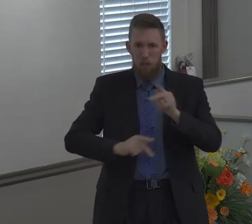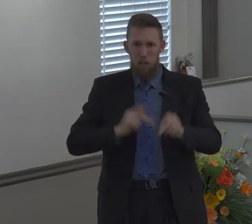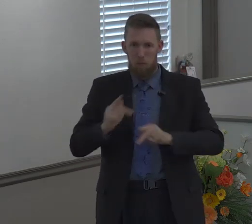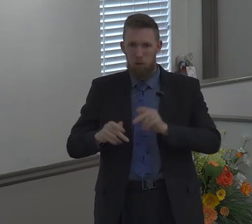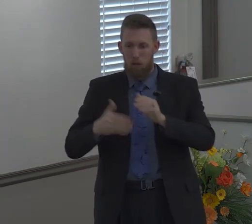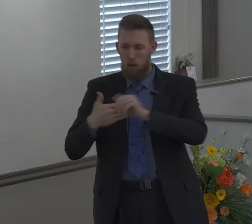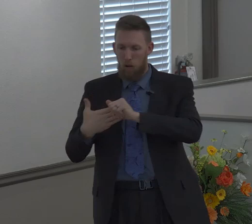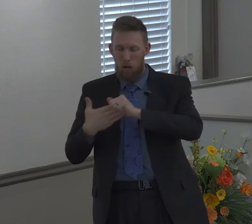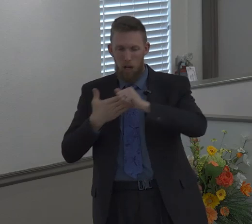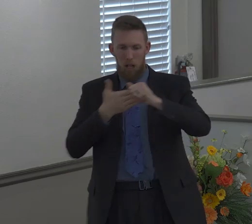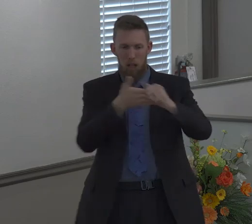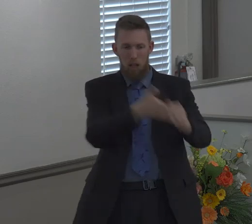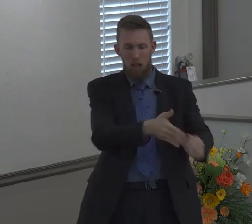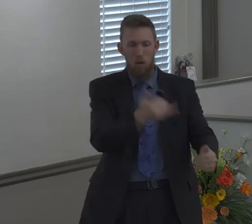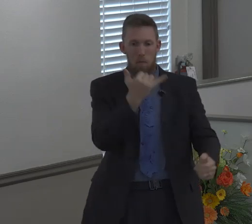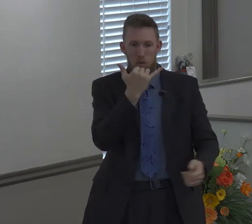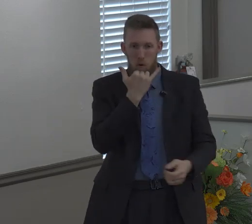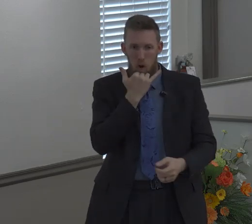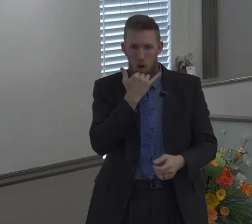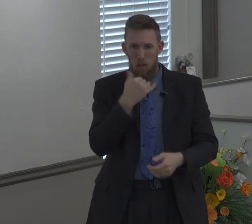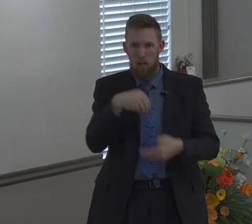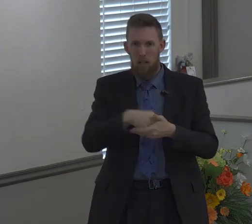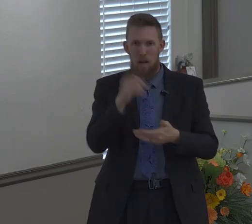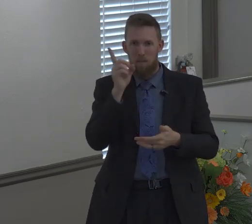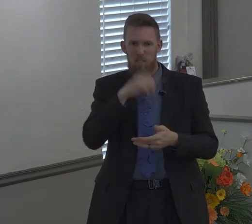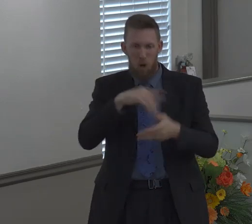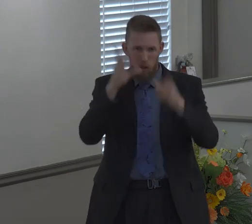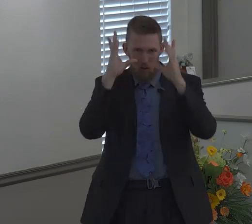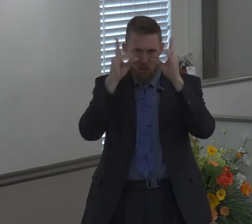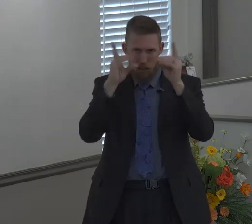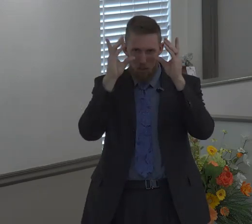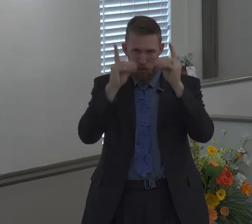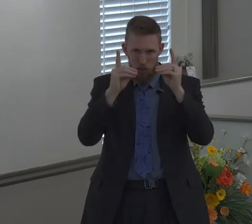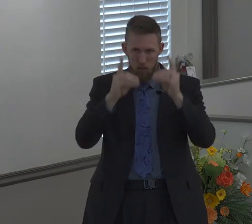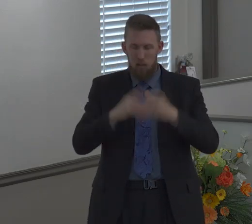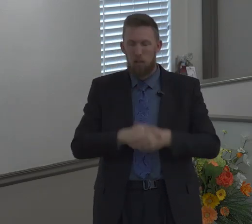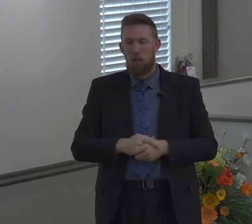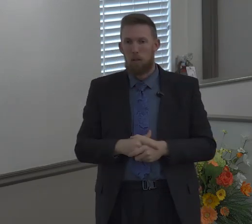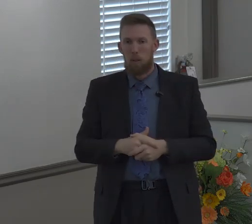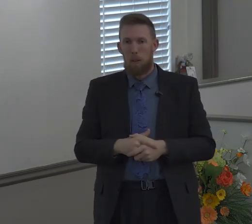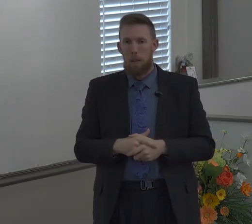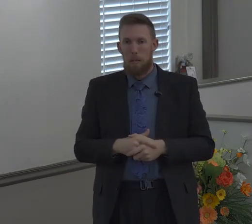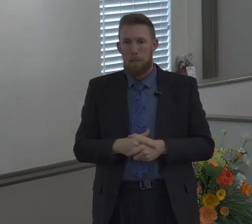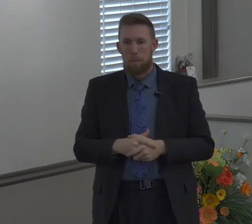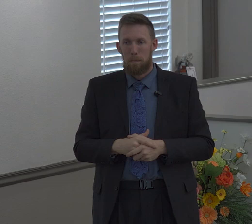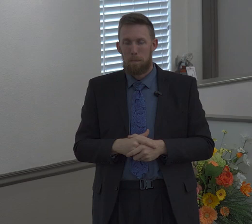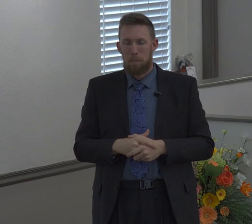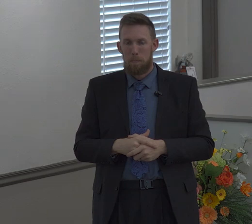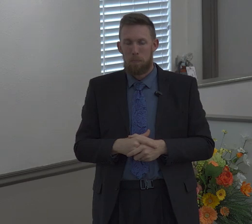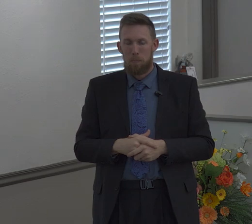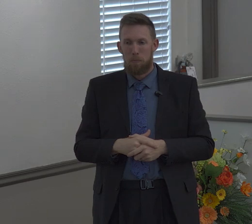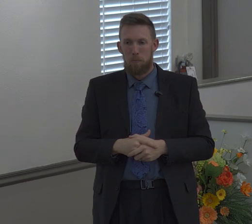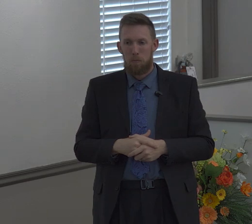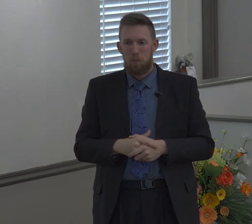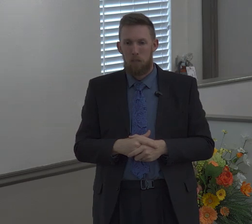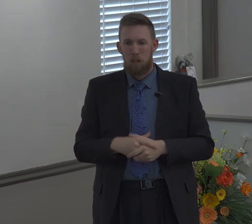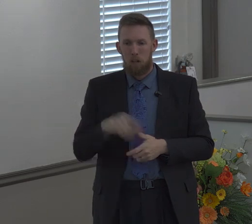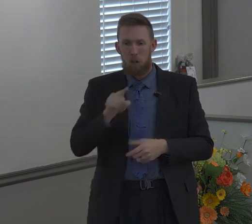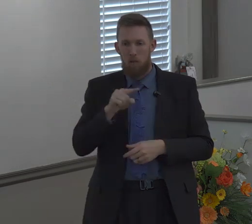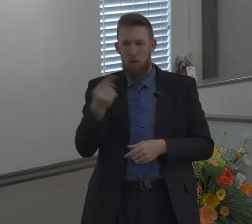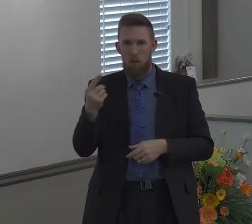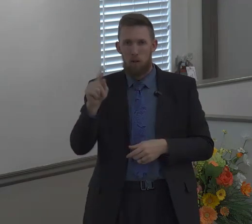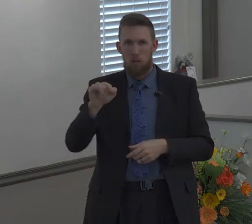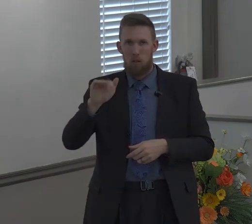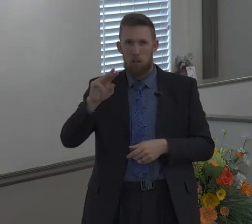deceptively mislead people to follow false doctrine. Read the context of the passage again. 1